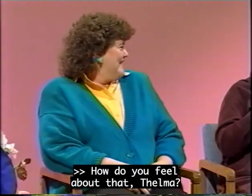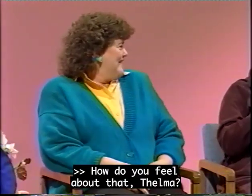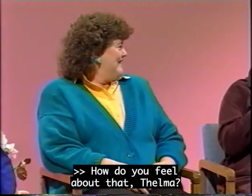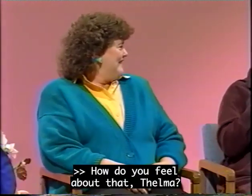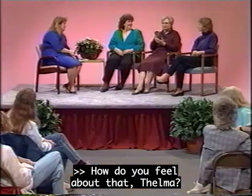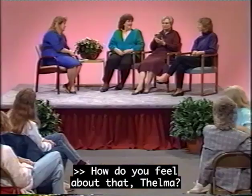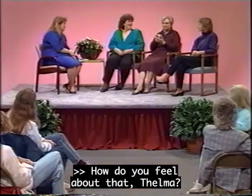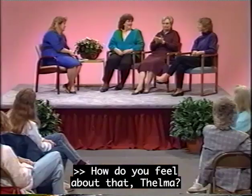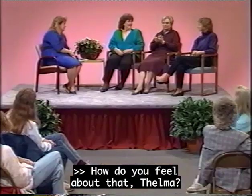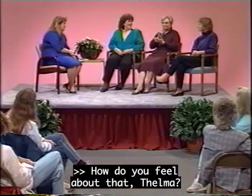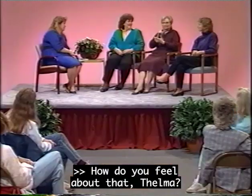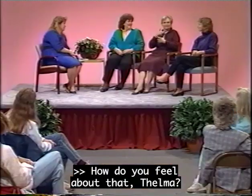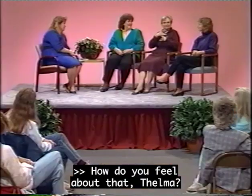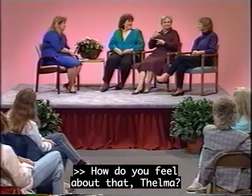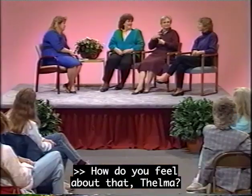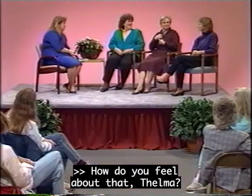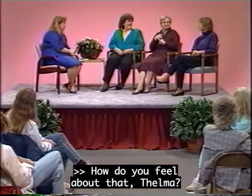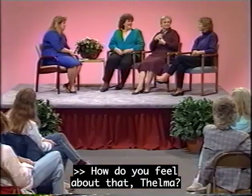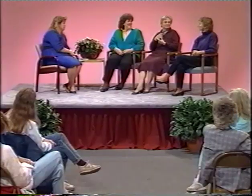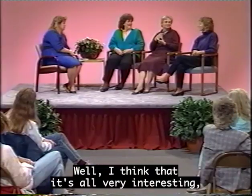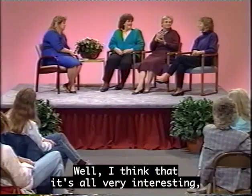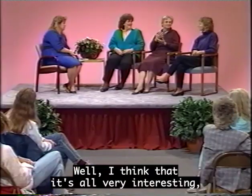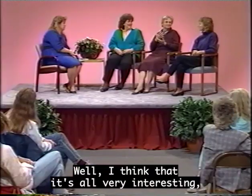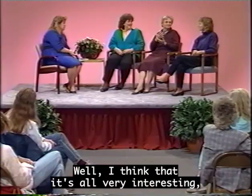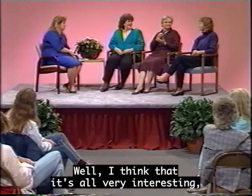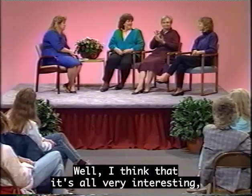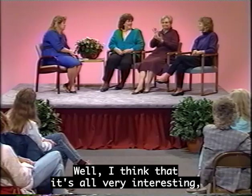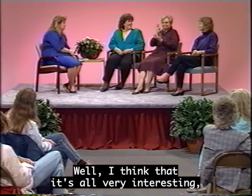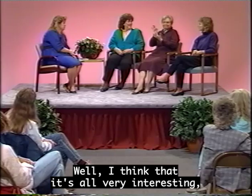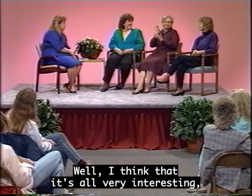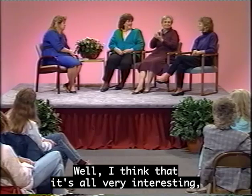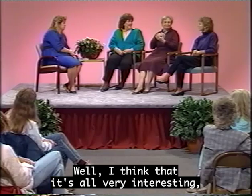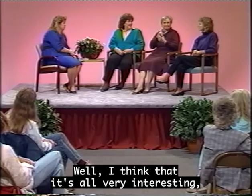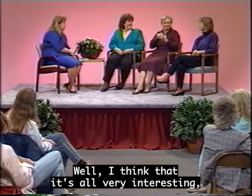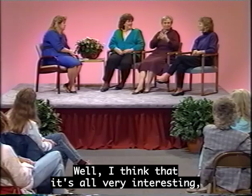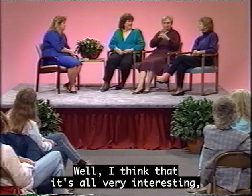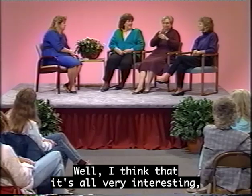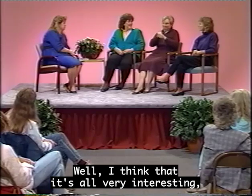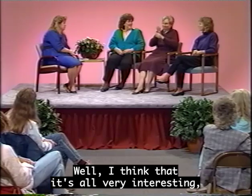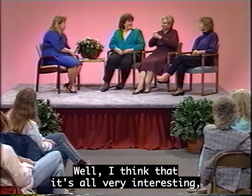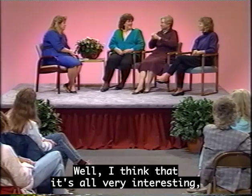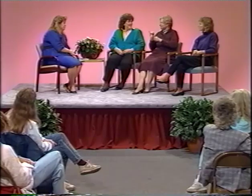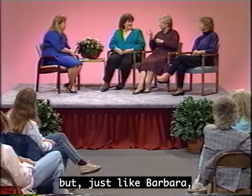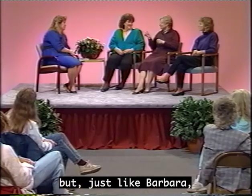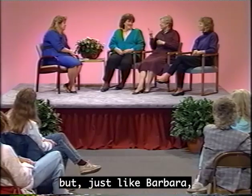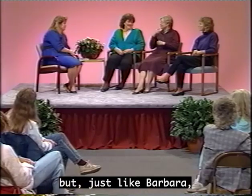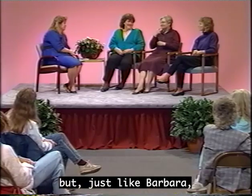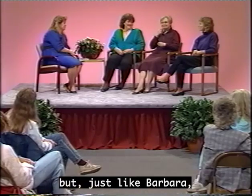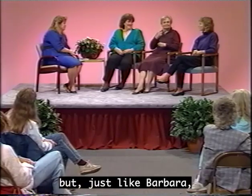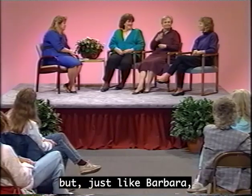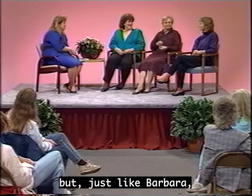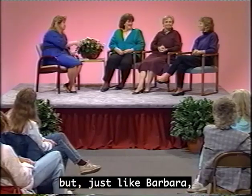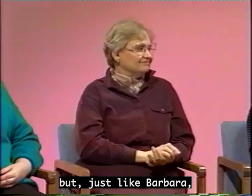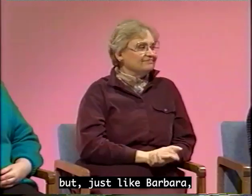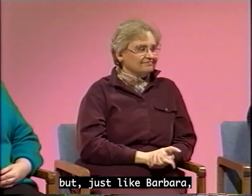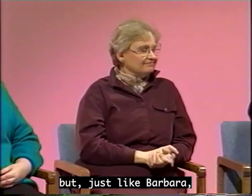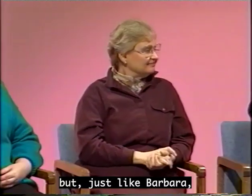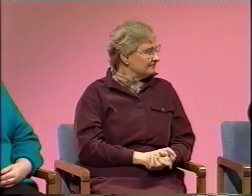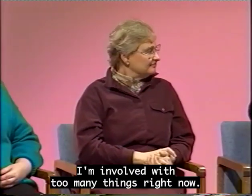How do you feel about that, Thelma? Well, I think that it's all very interesting, but just like Barbara, I'm involved